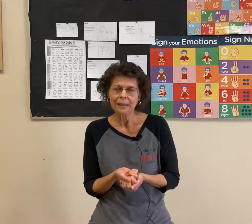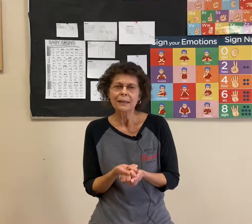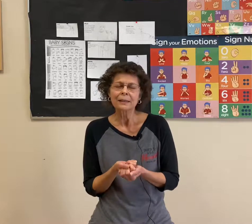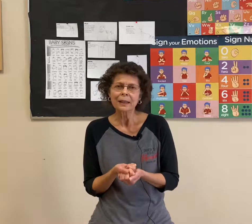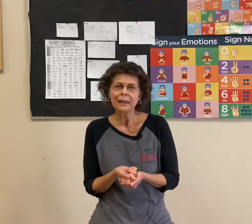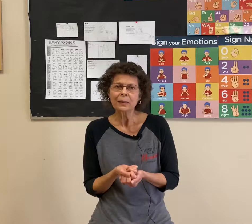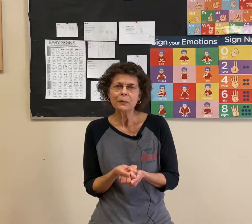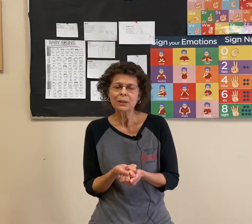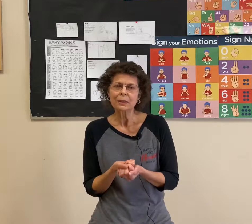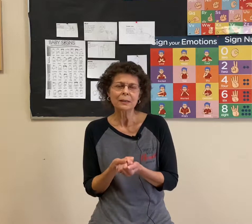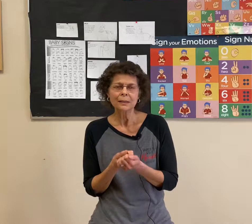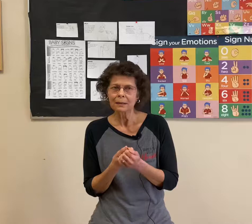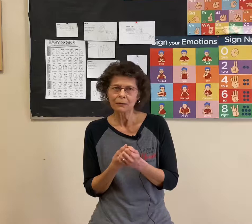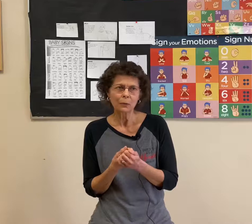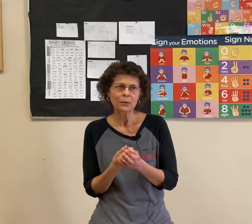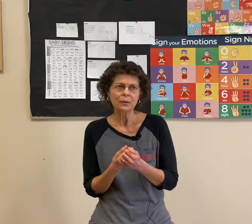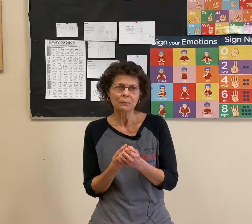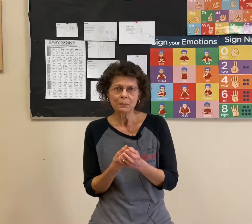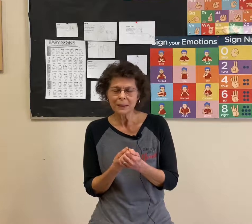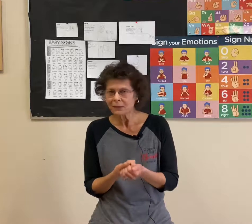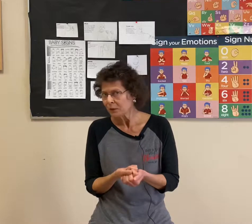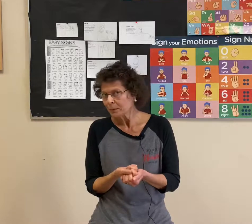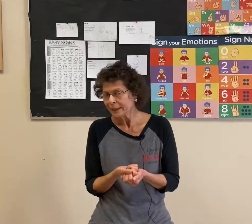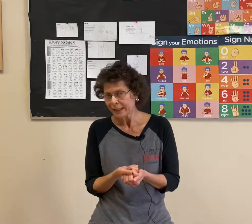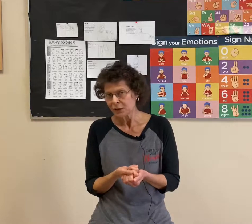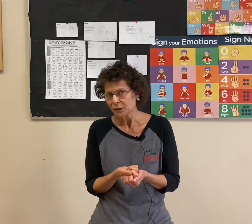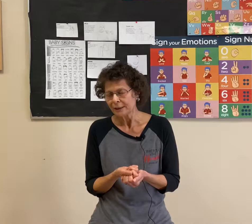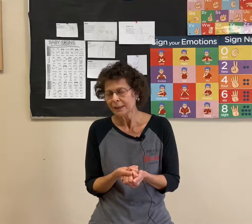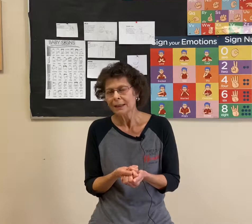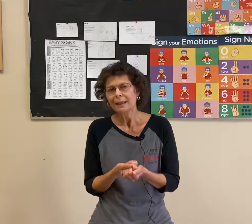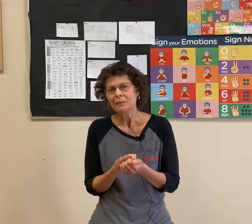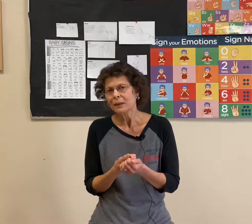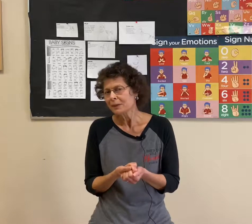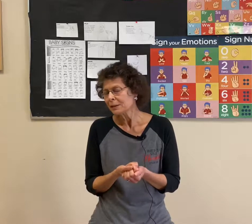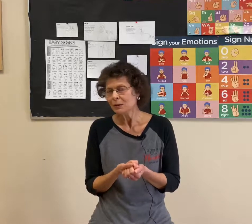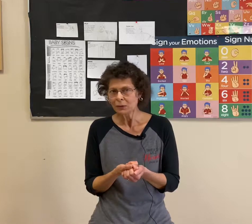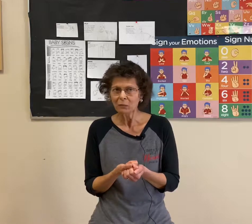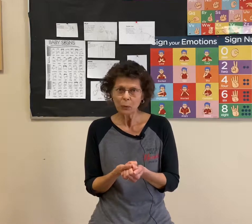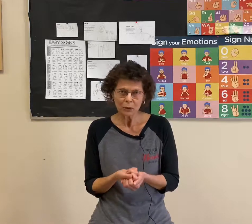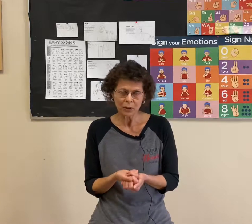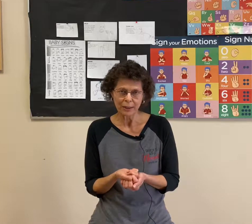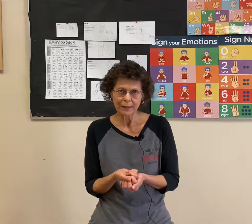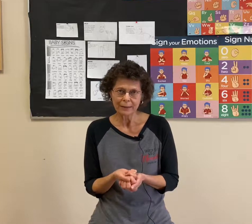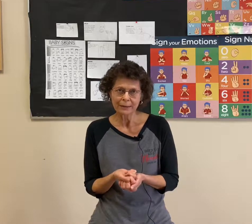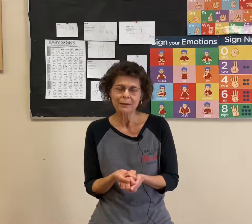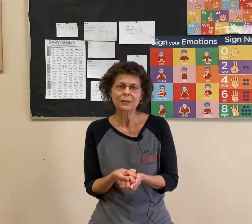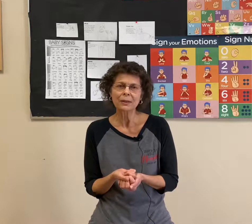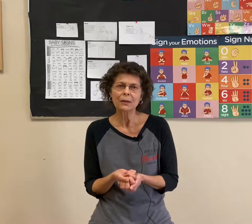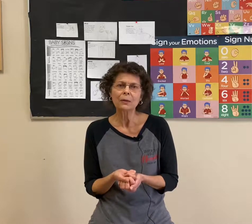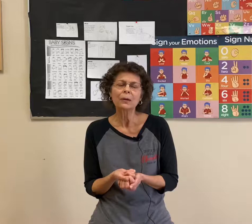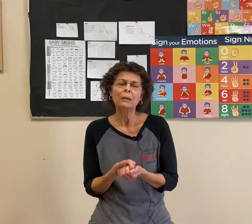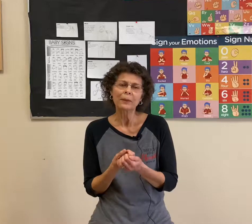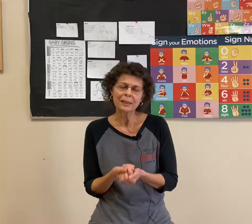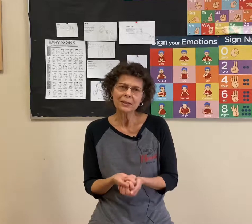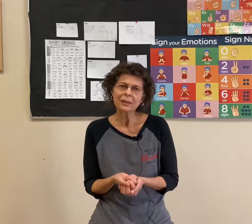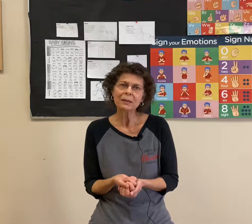sign language is, of course, a means of communication, and babies don't have words yet. So by teaching them